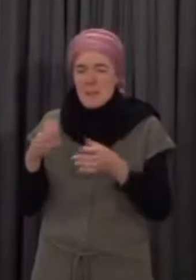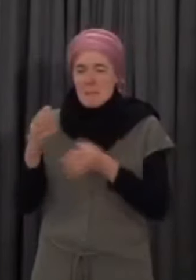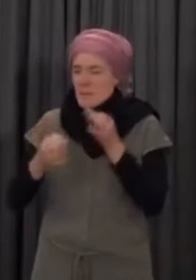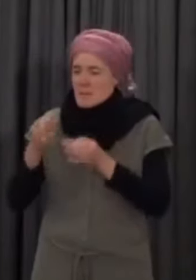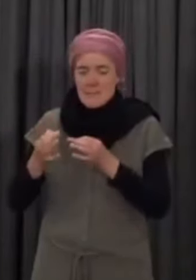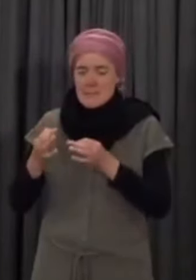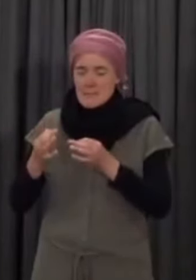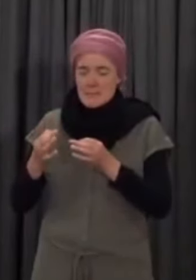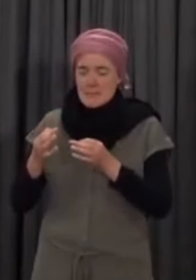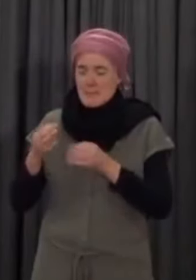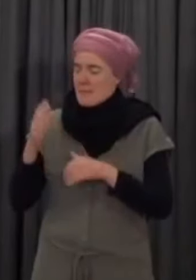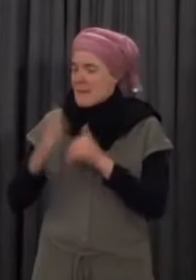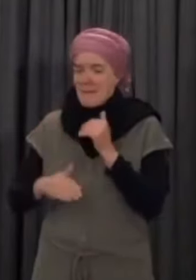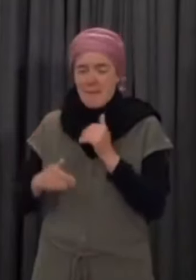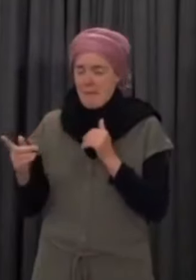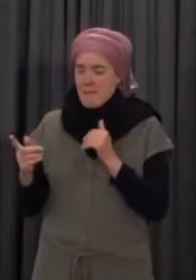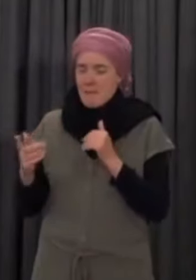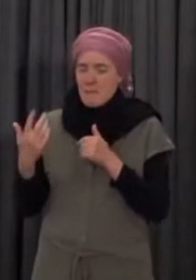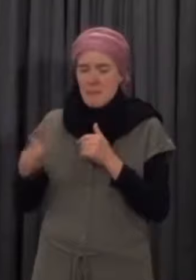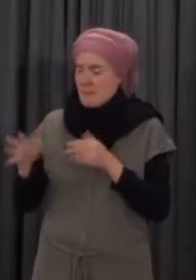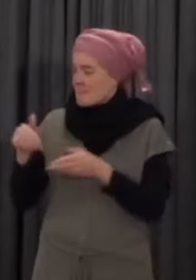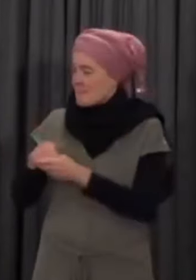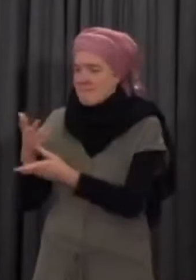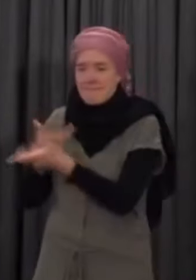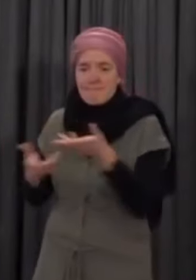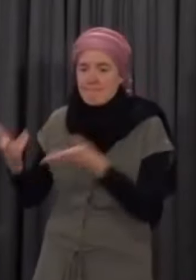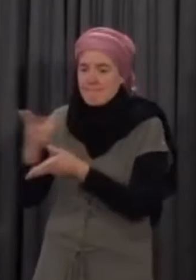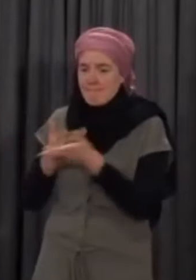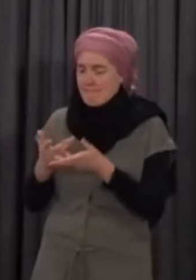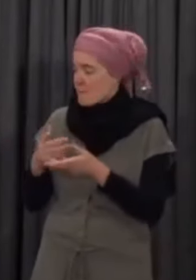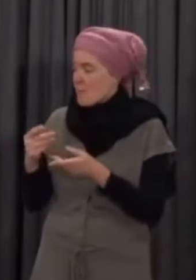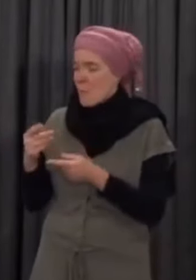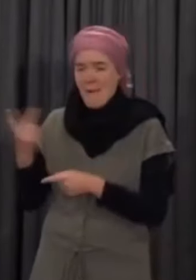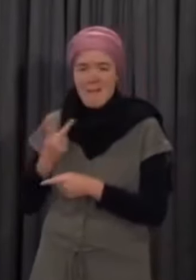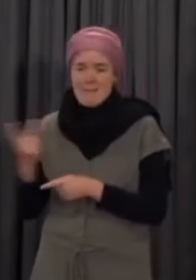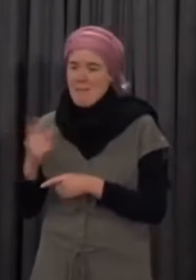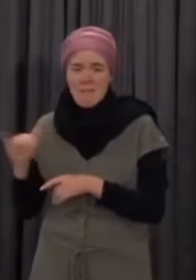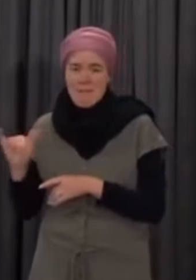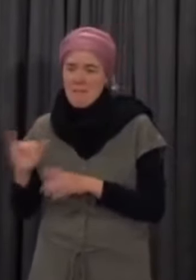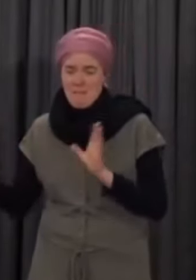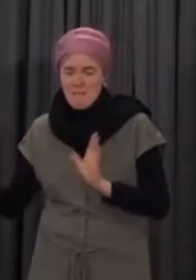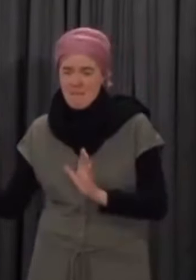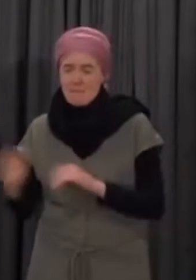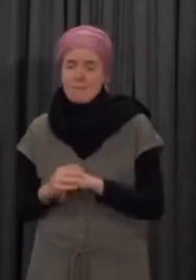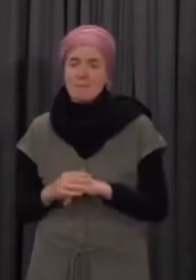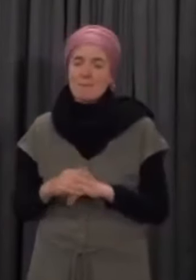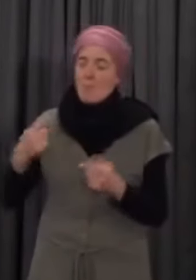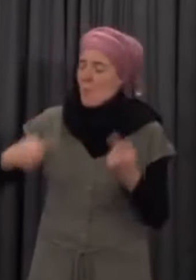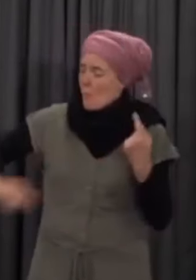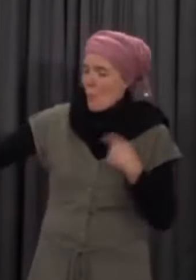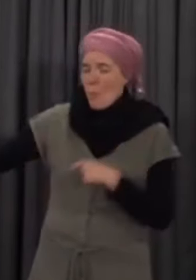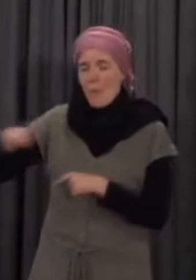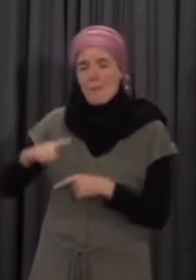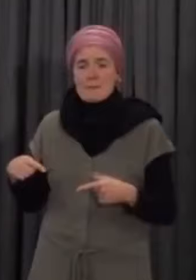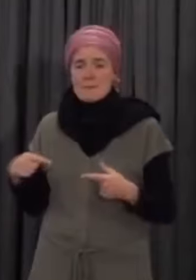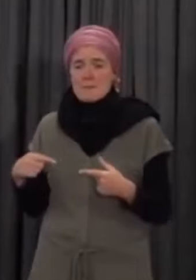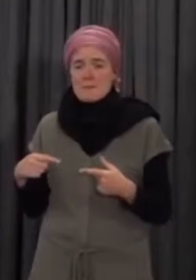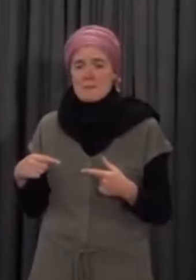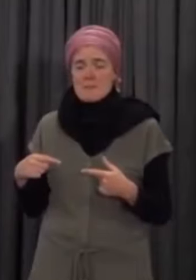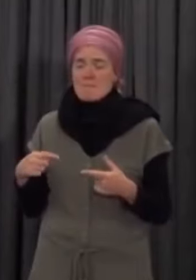once entered into the discussions on either side of the table. We are, all of us, in the different circumstances we